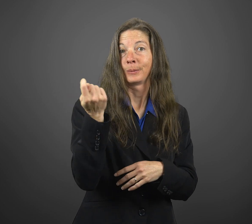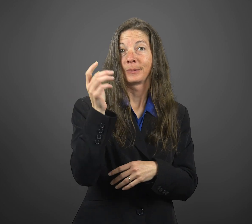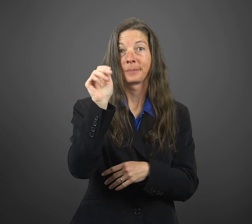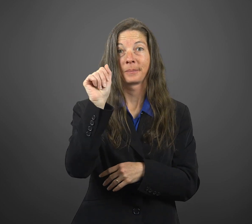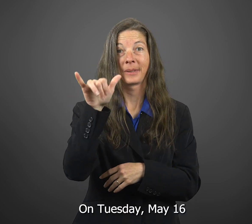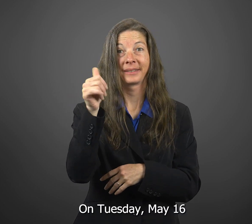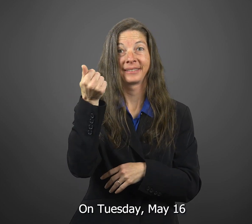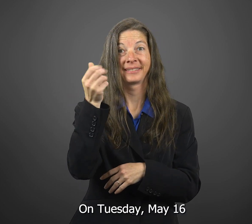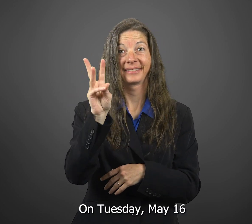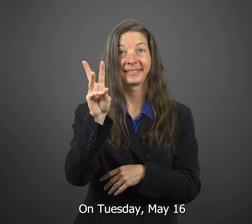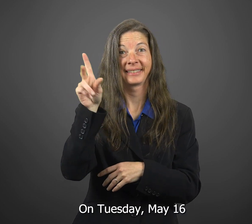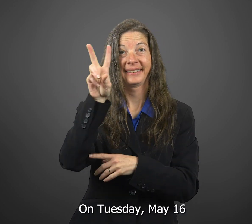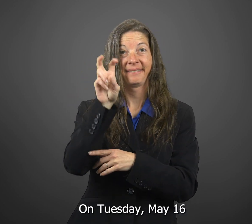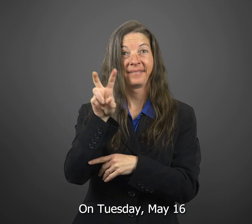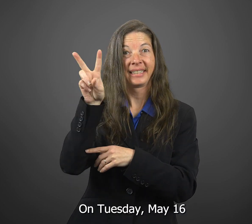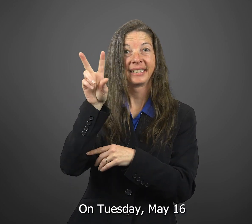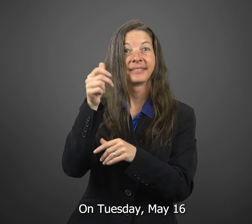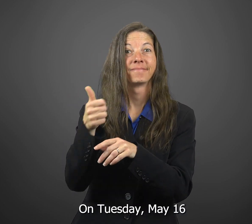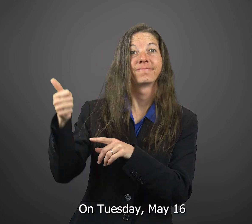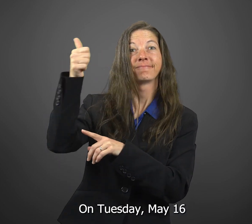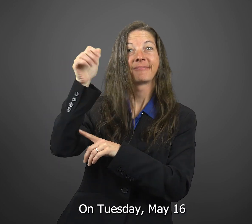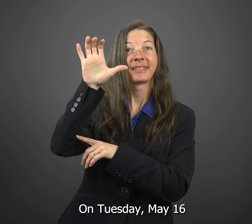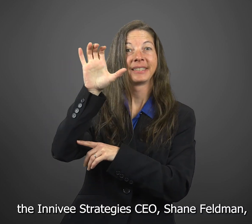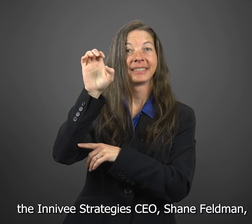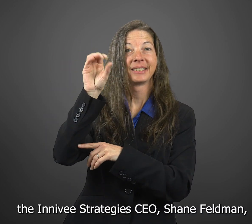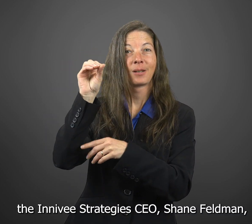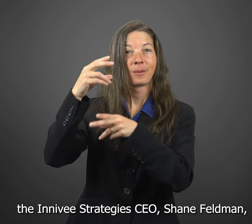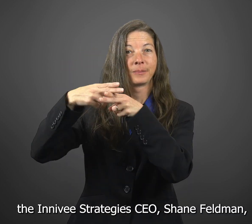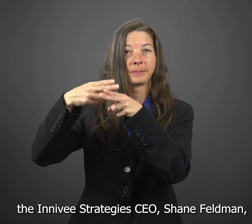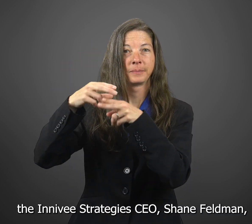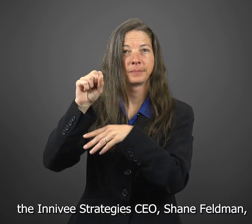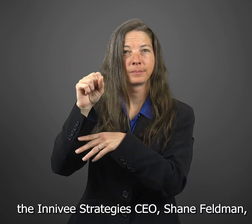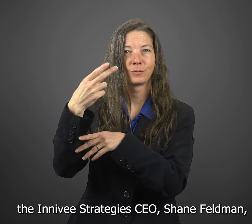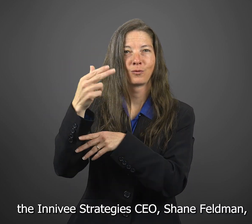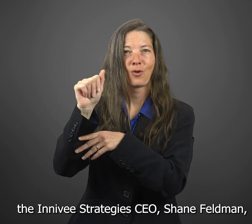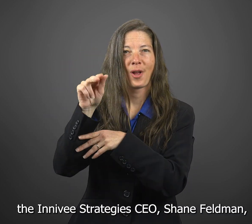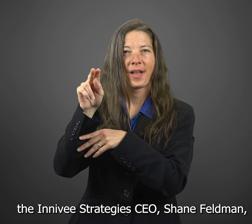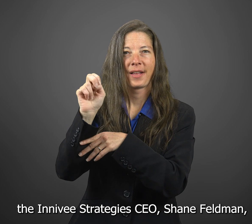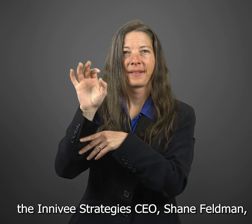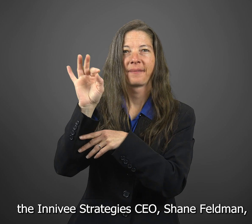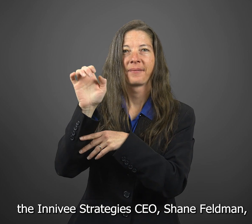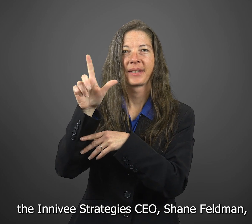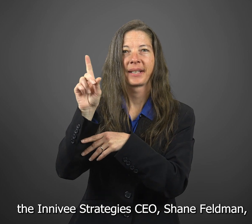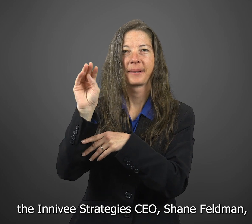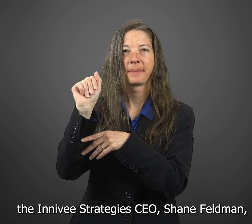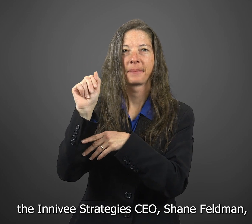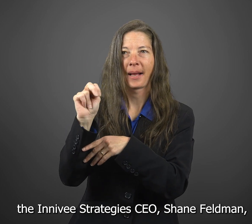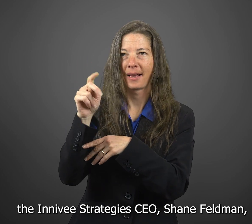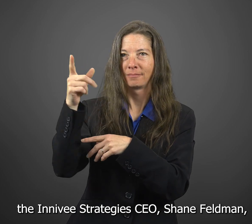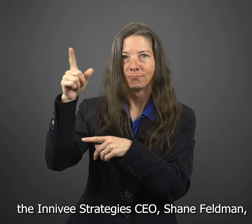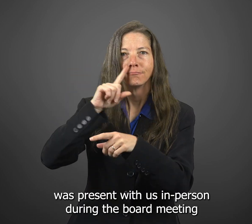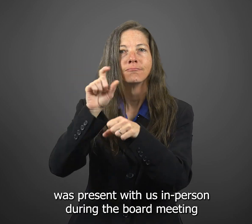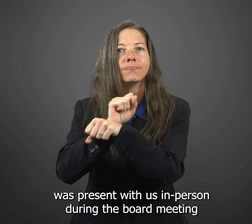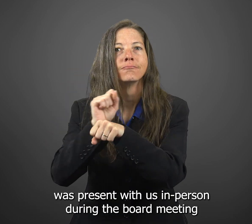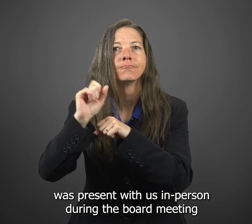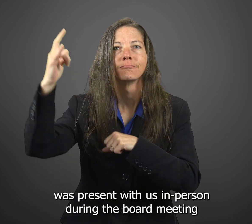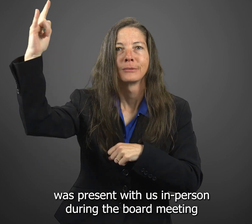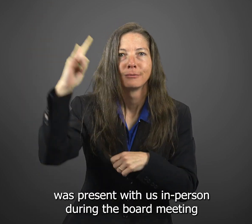On Tuesday, May 16th, the Innavee Strategies CEO, Shane Feldman, was present with